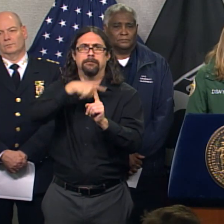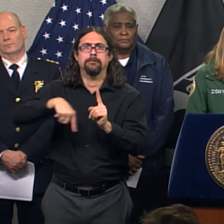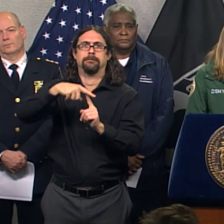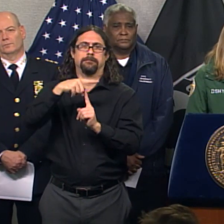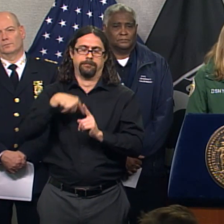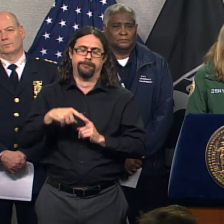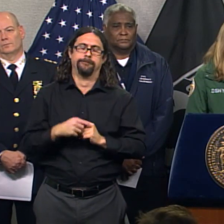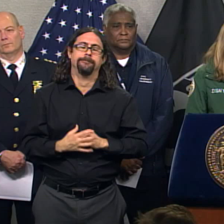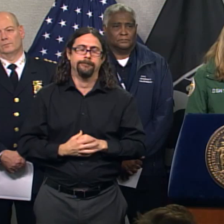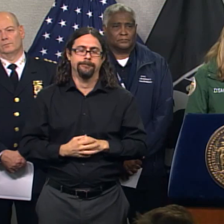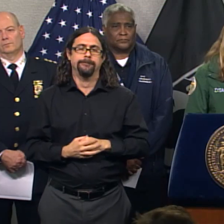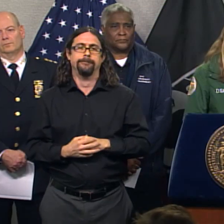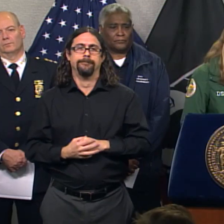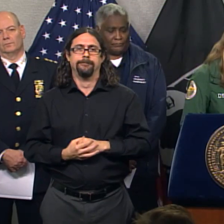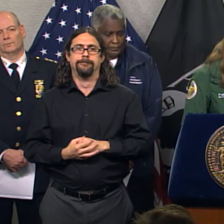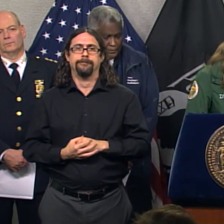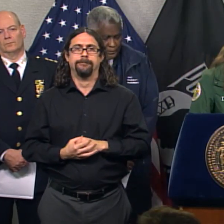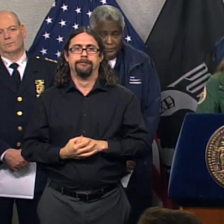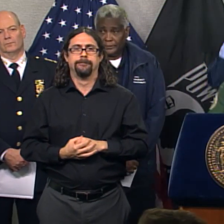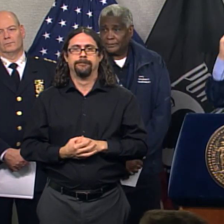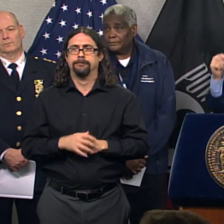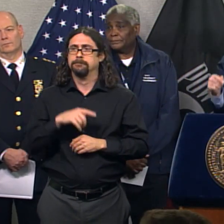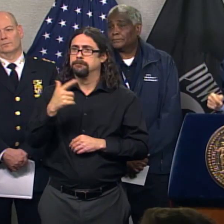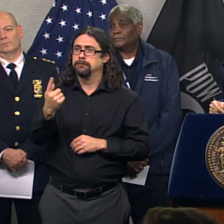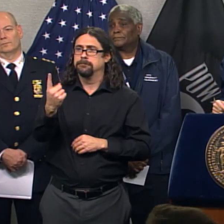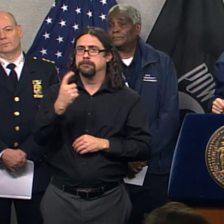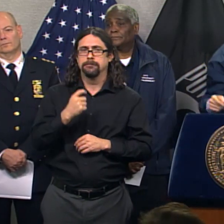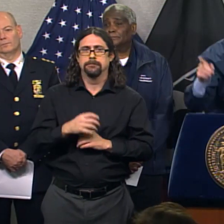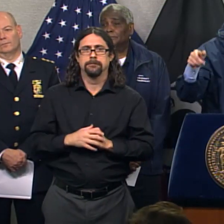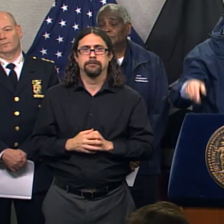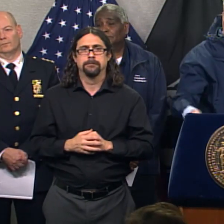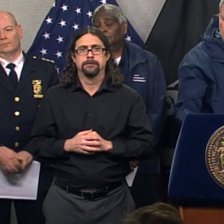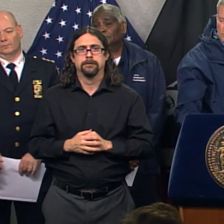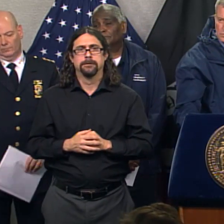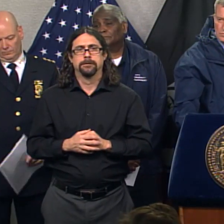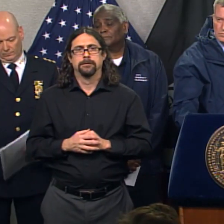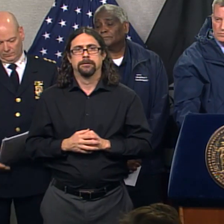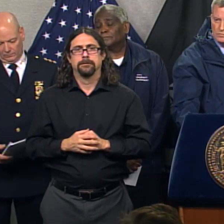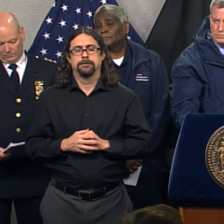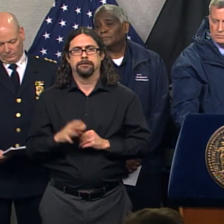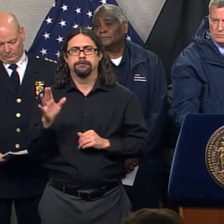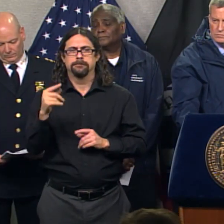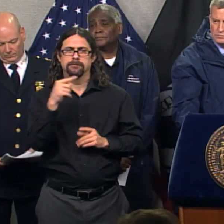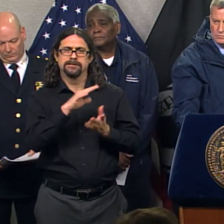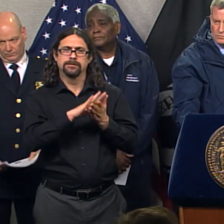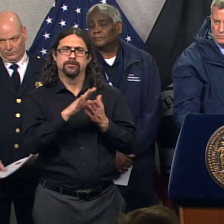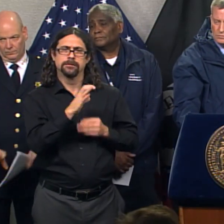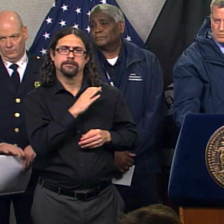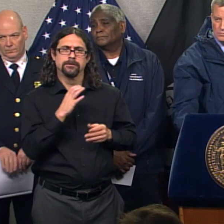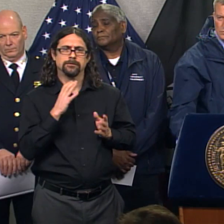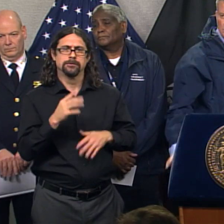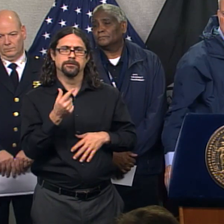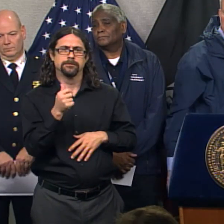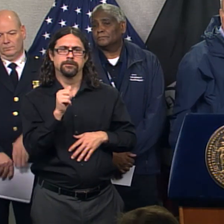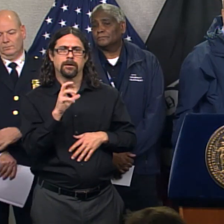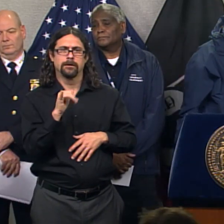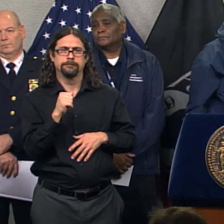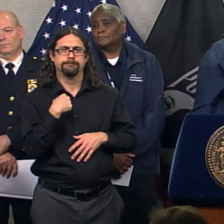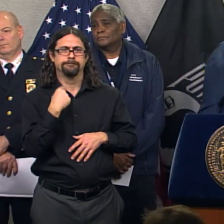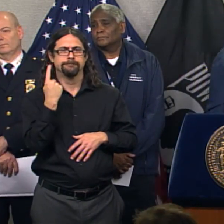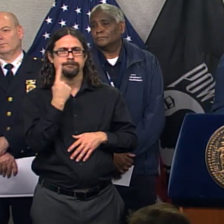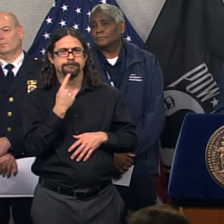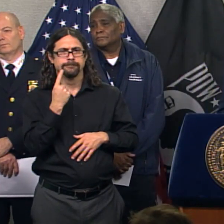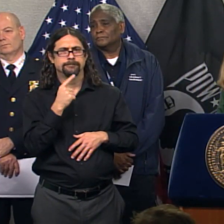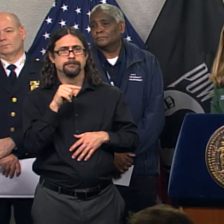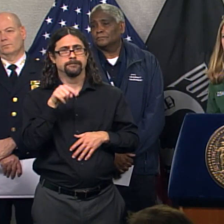on. Great. Commissioner Garcia, just to follow up, could you give a time frame when, if the storm does